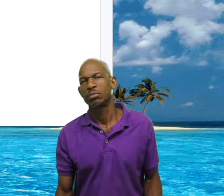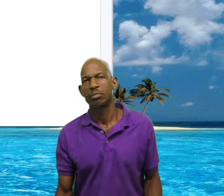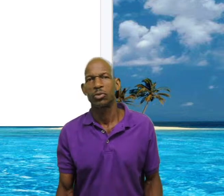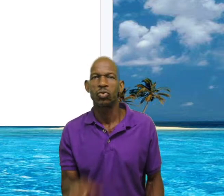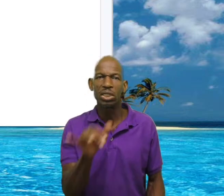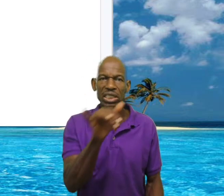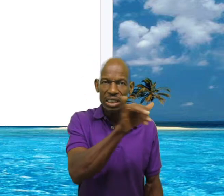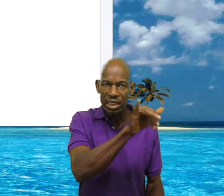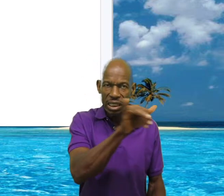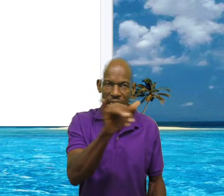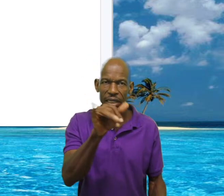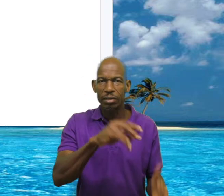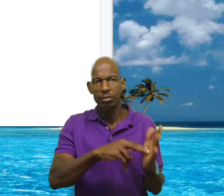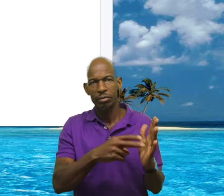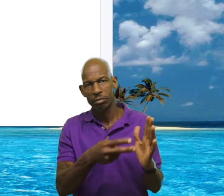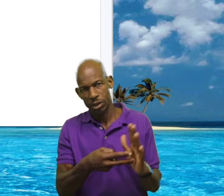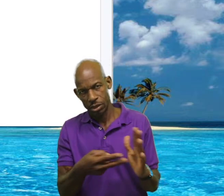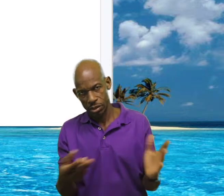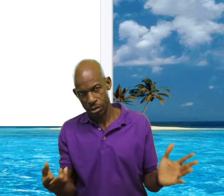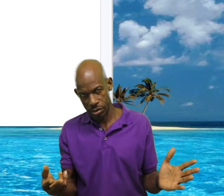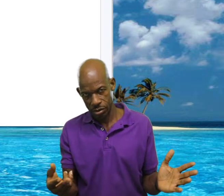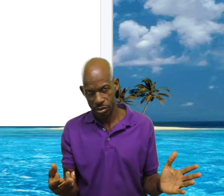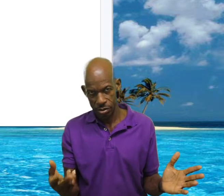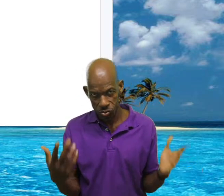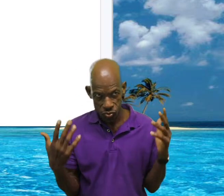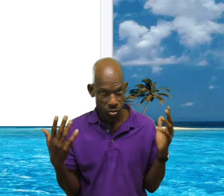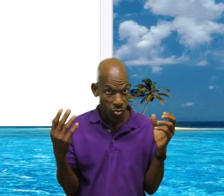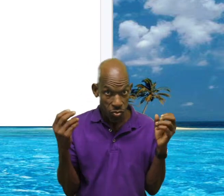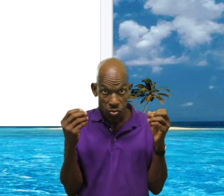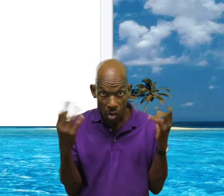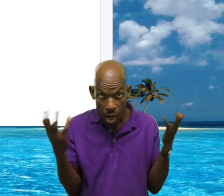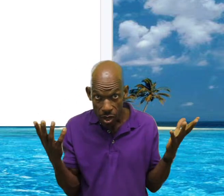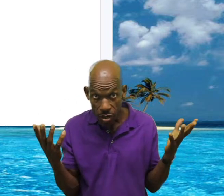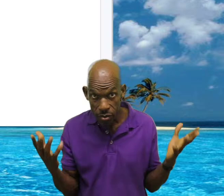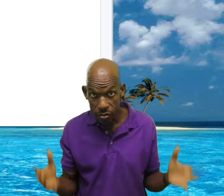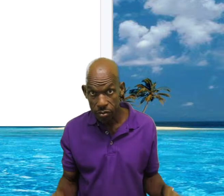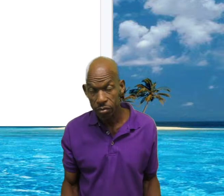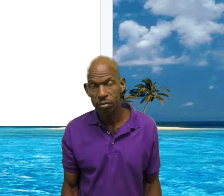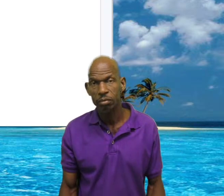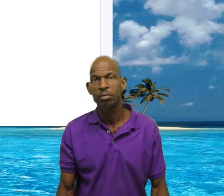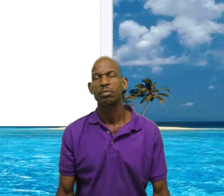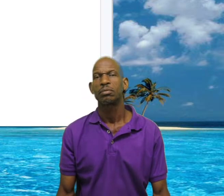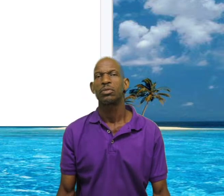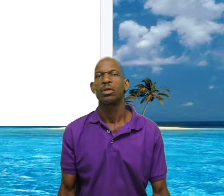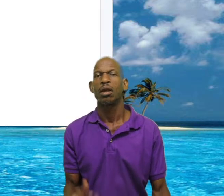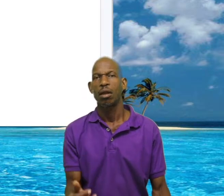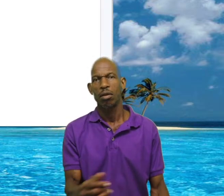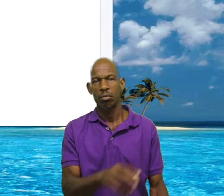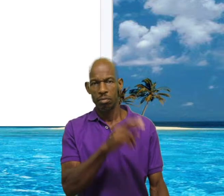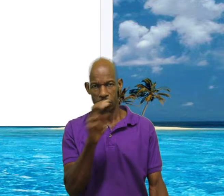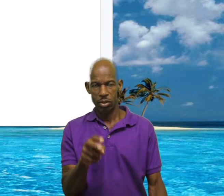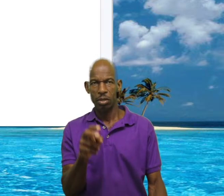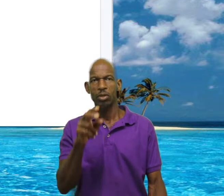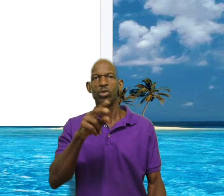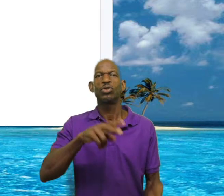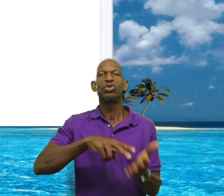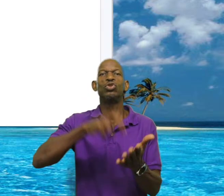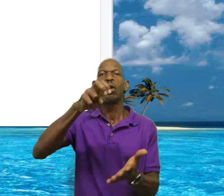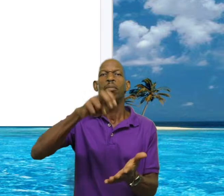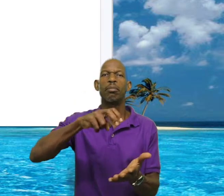meaning, synonym. Okay. All right. So let's do jump now. So I want another person. We're going to do